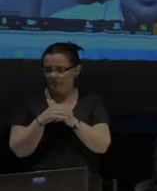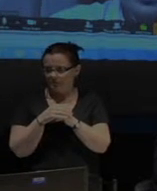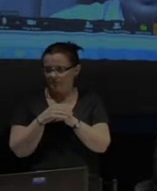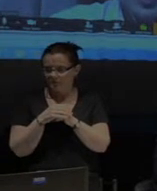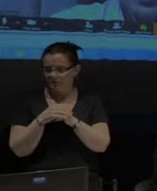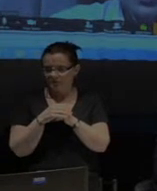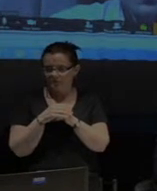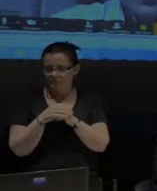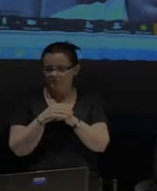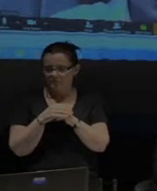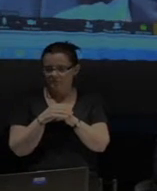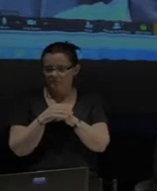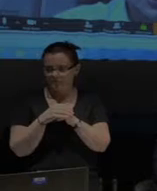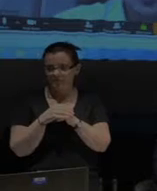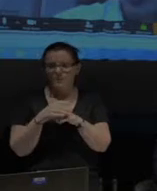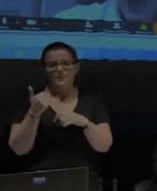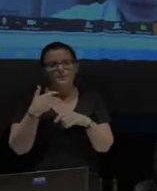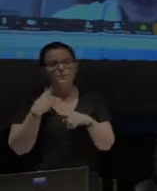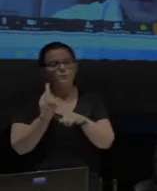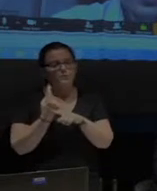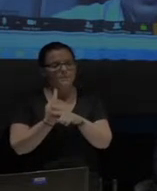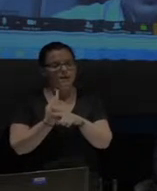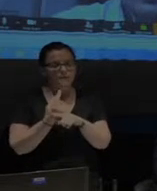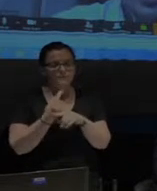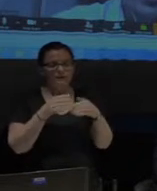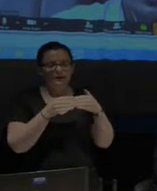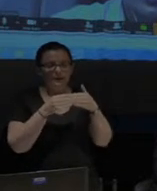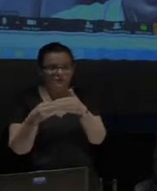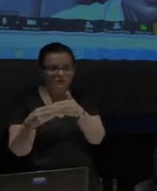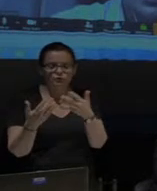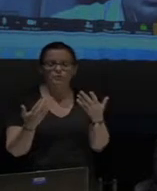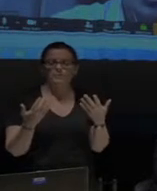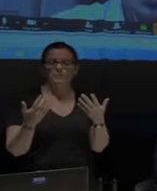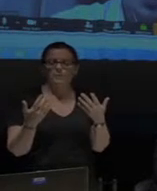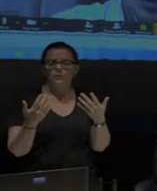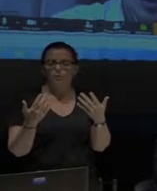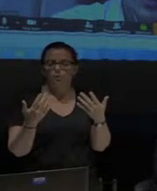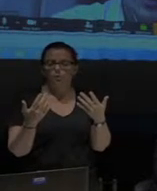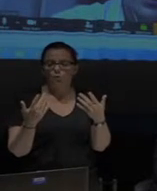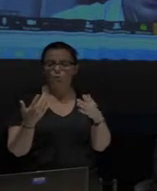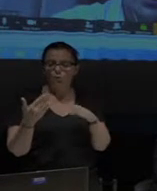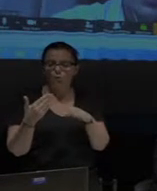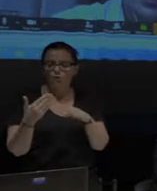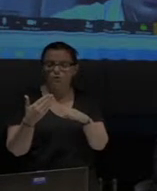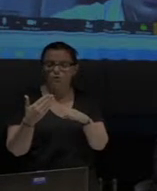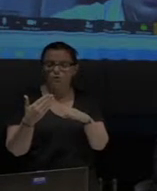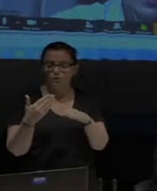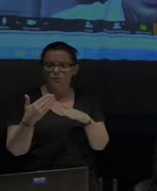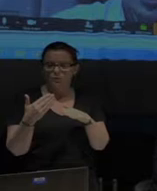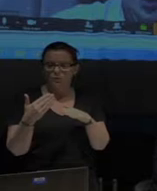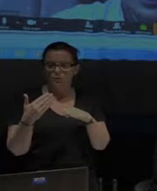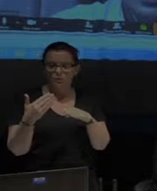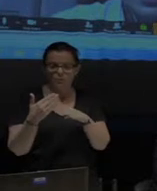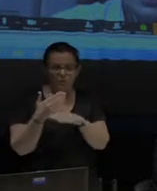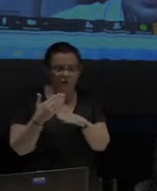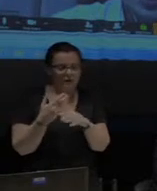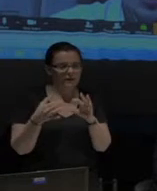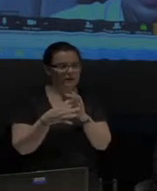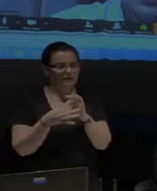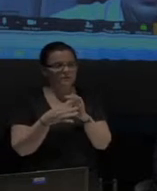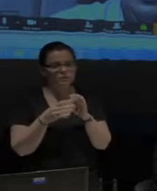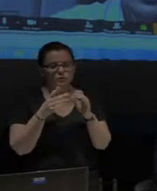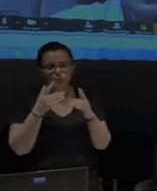talking about leadership, or now in current additional work where I talk about sexuality and